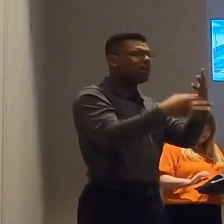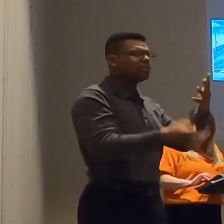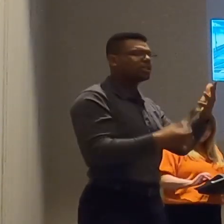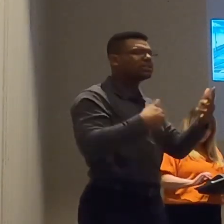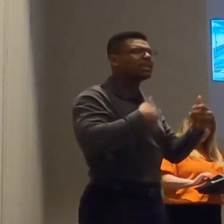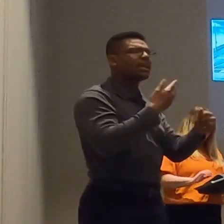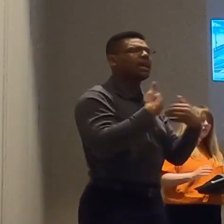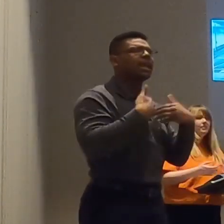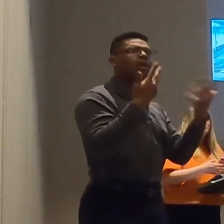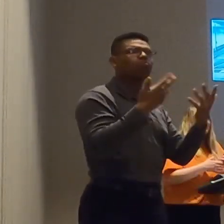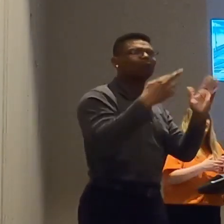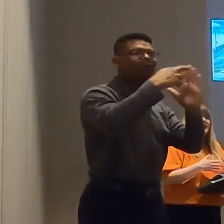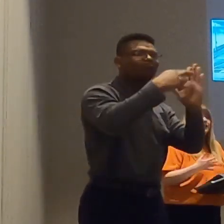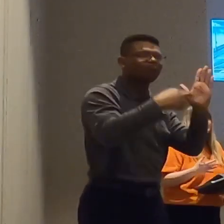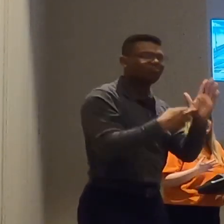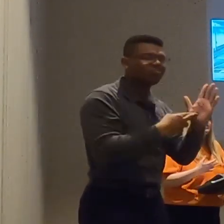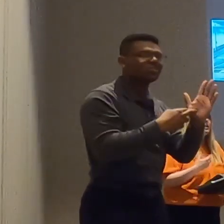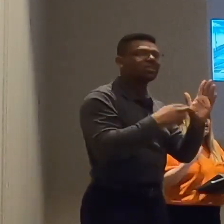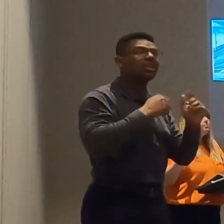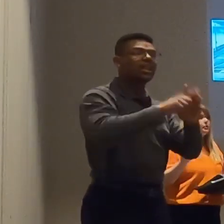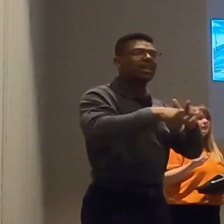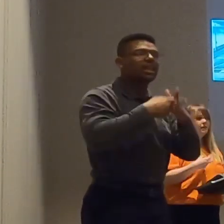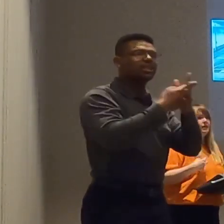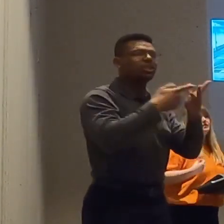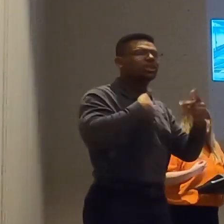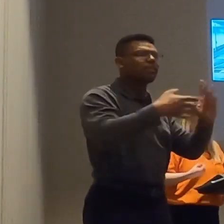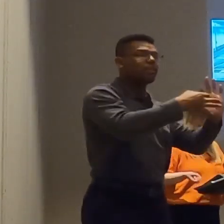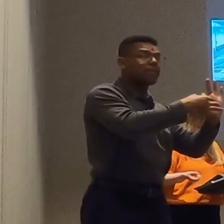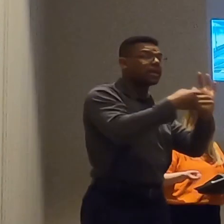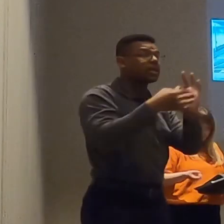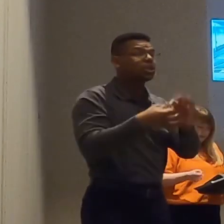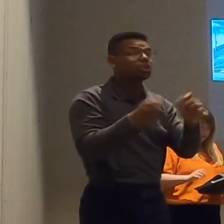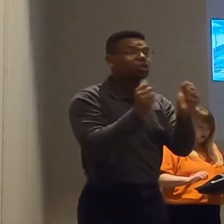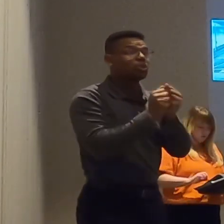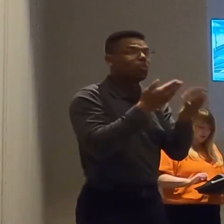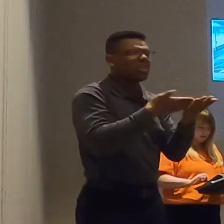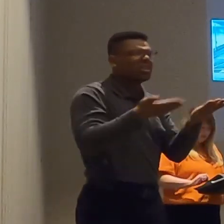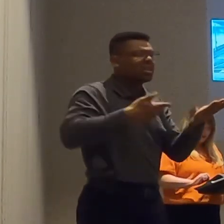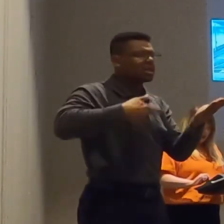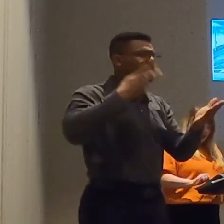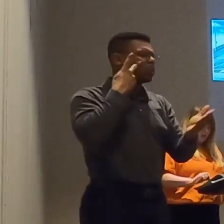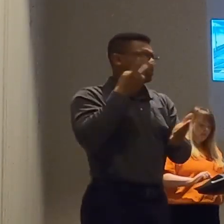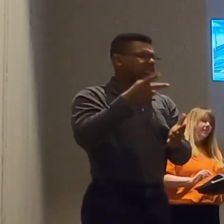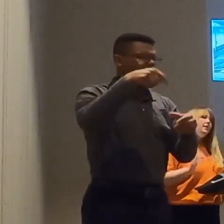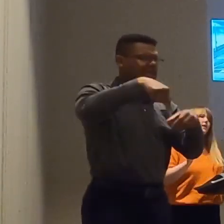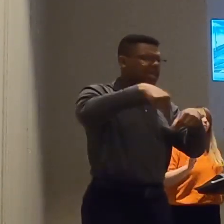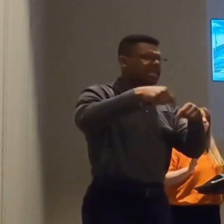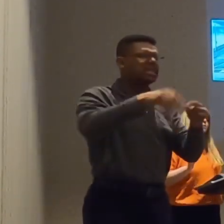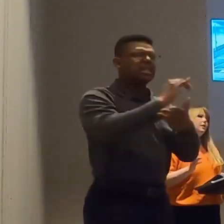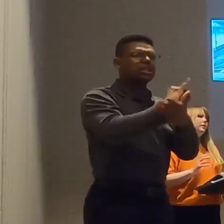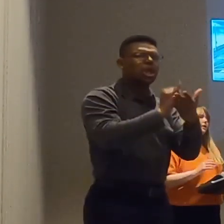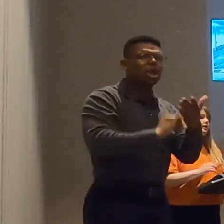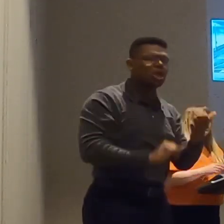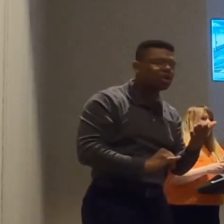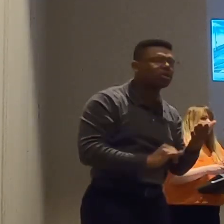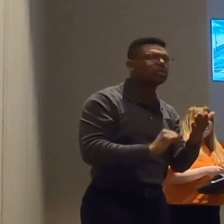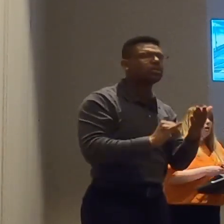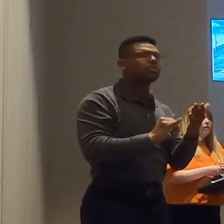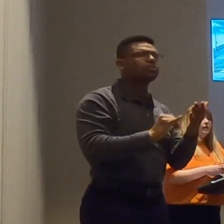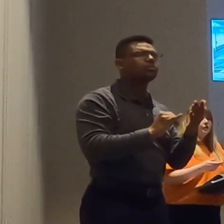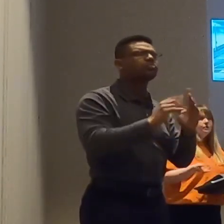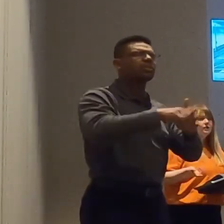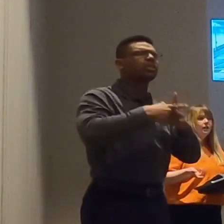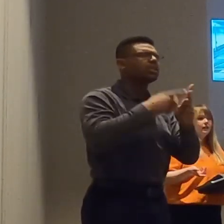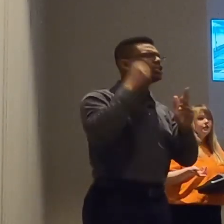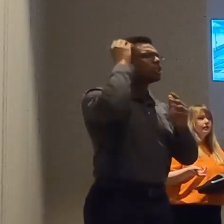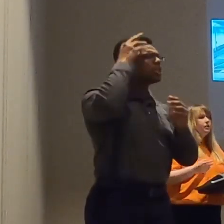parameters, and I started to make connections between the things that I was seeing in these artworks. And then I also started thinking about the